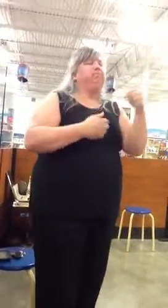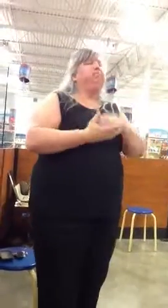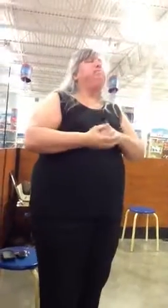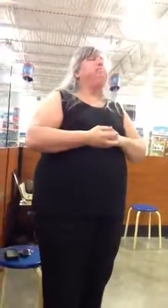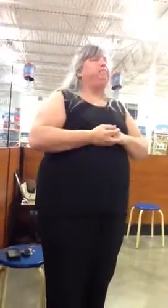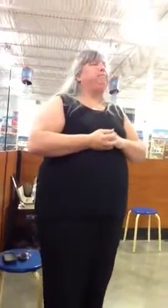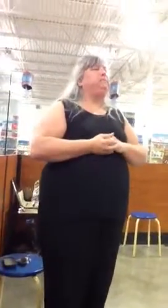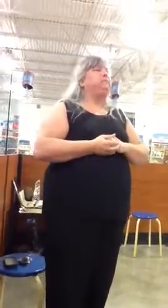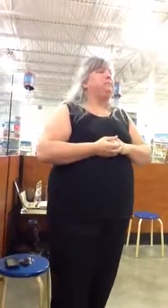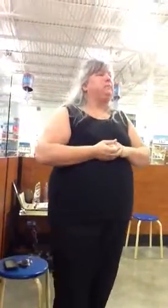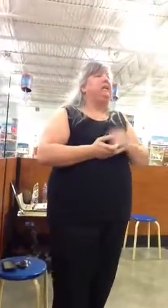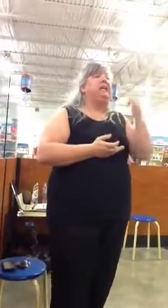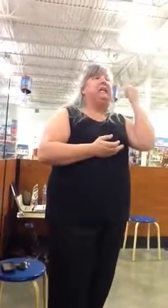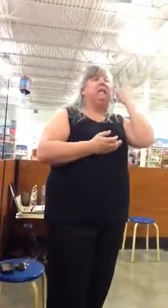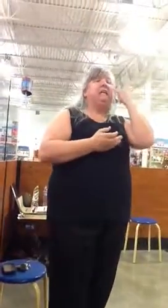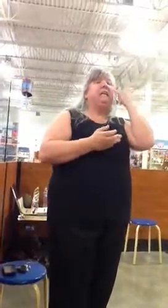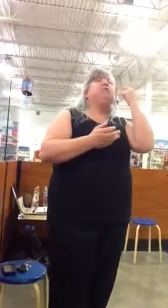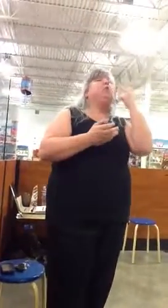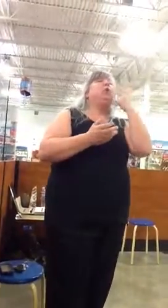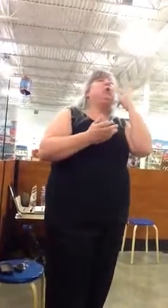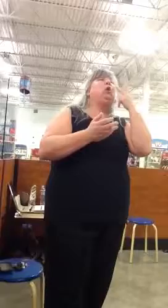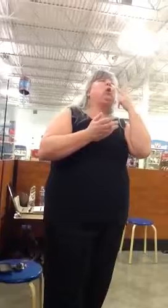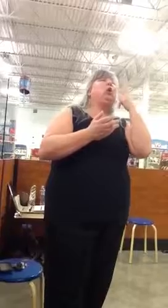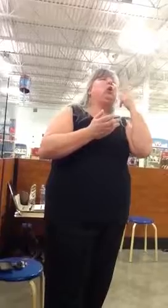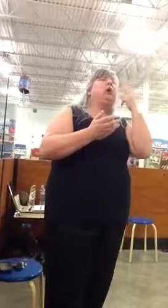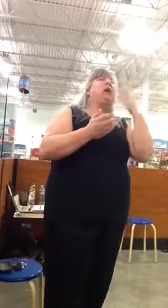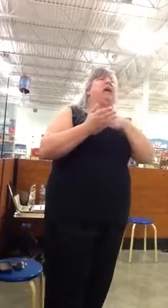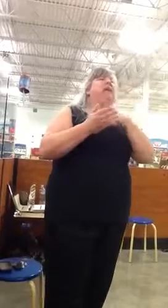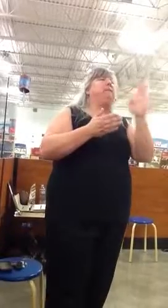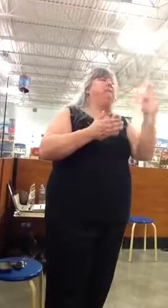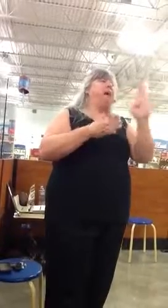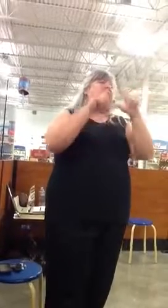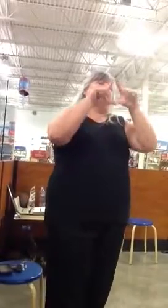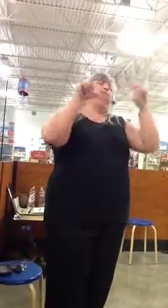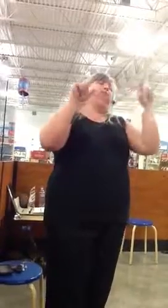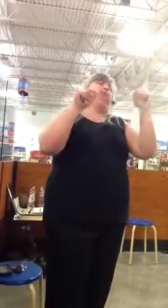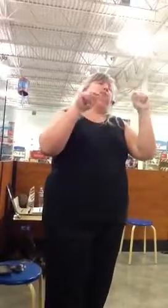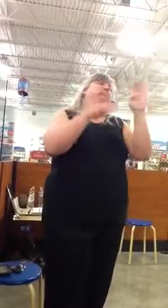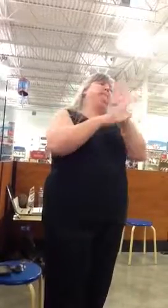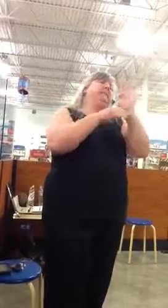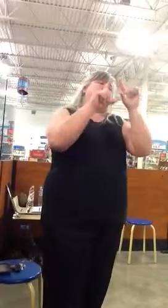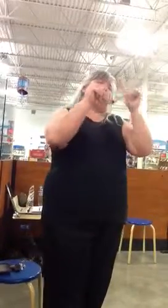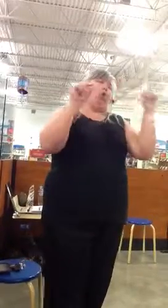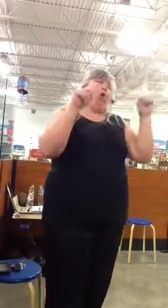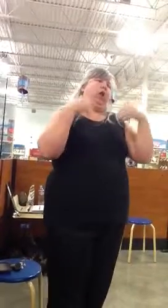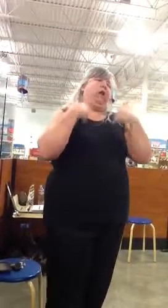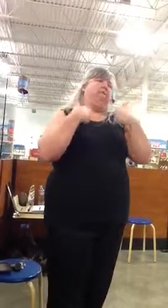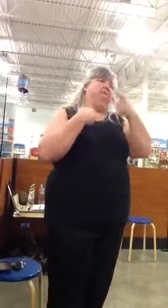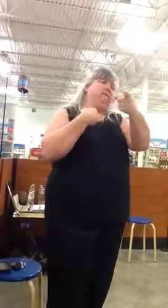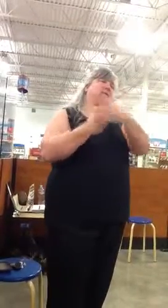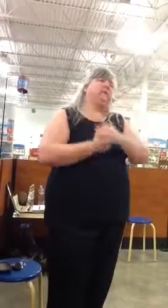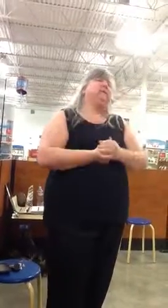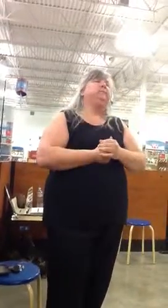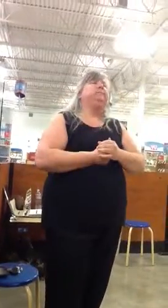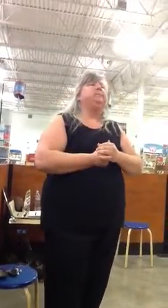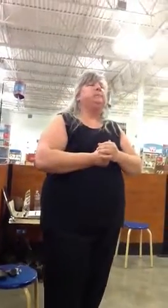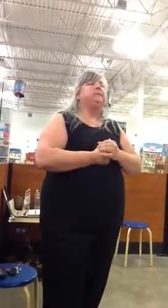Now if you actually open it up, I've got my business card here on the little folder page.